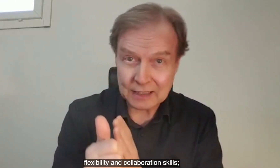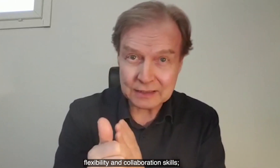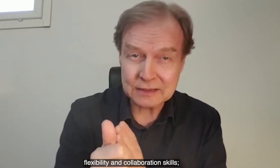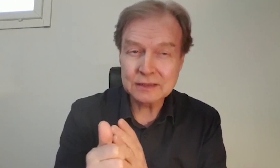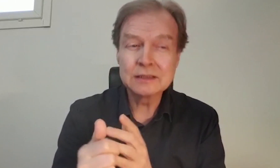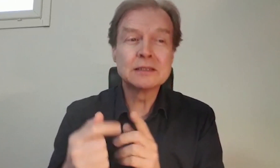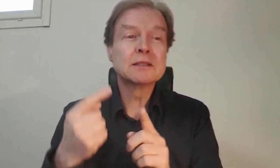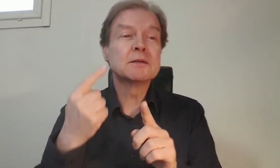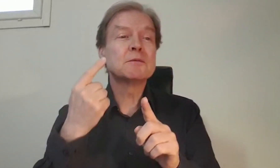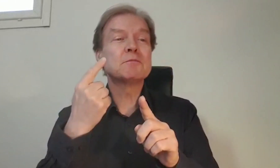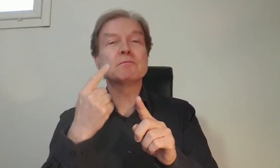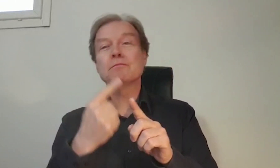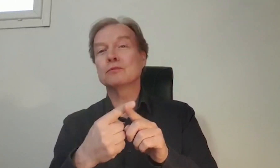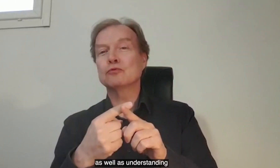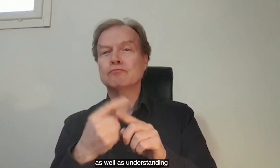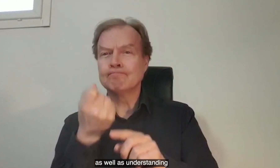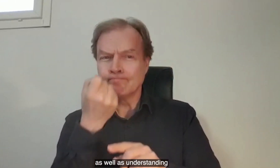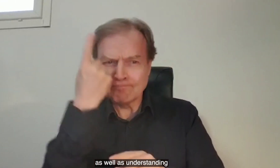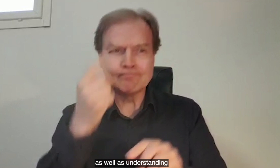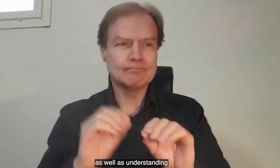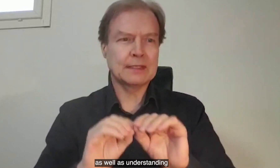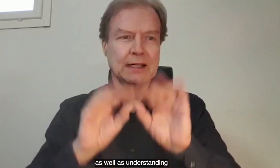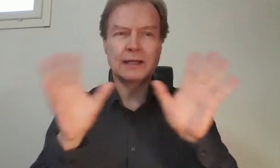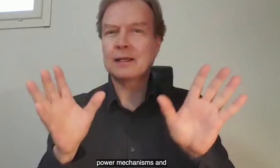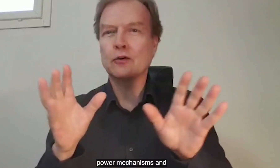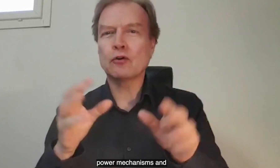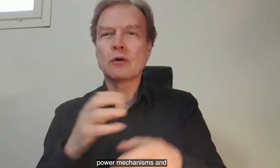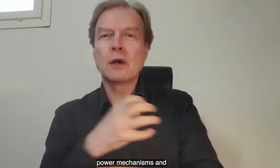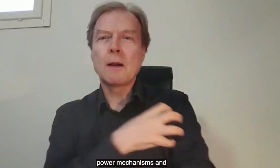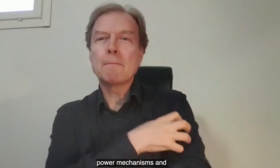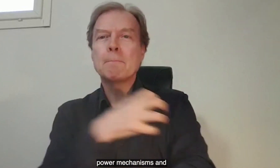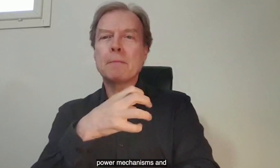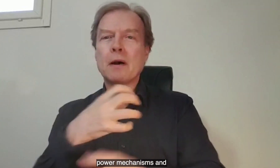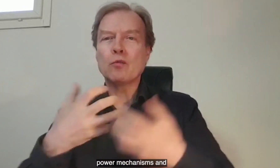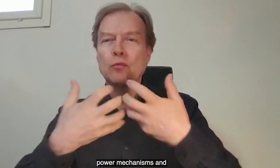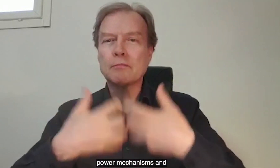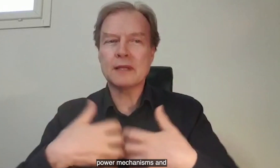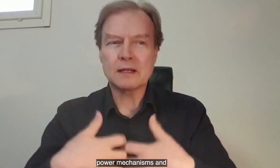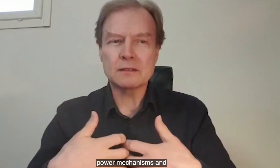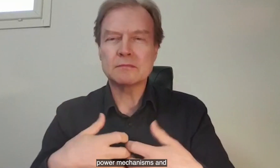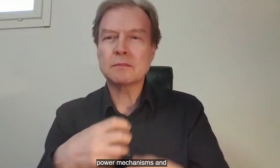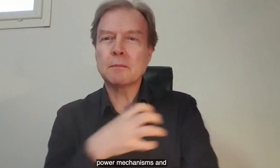as understanding power mechanisms and power control approaches.